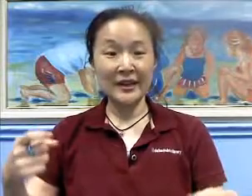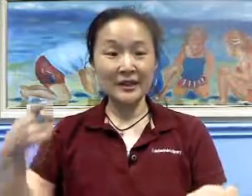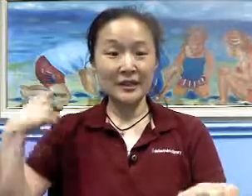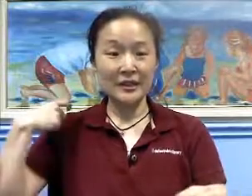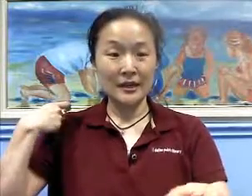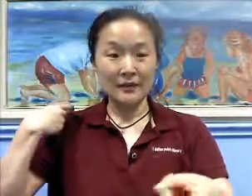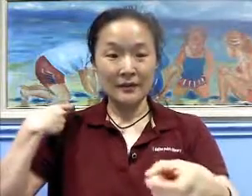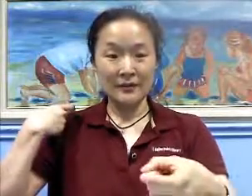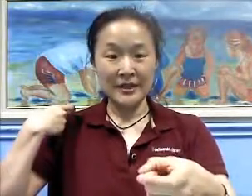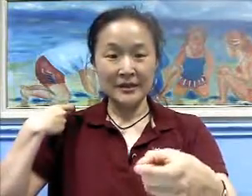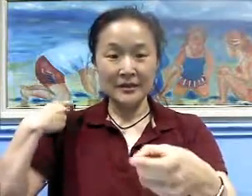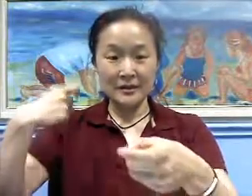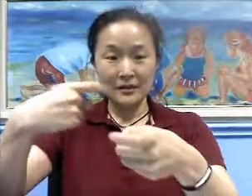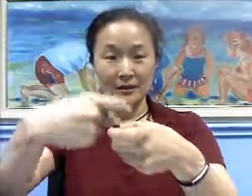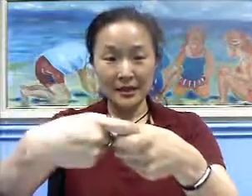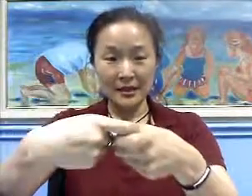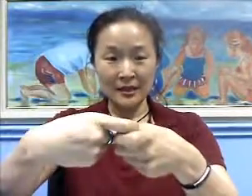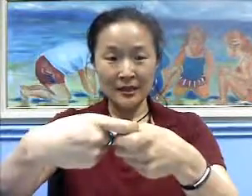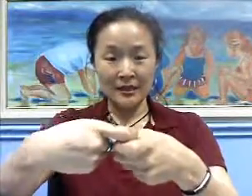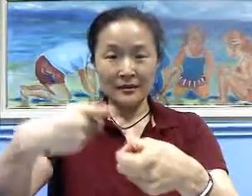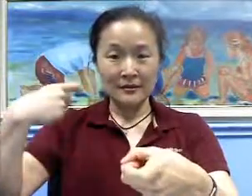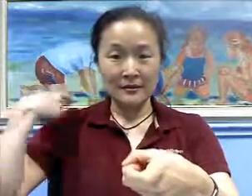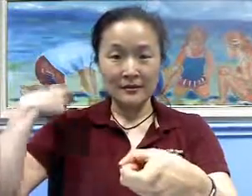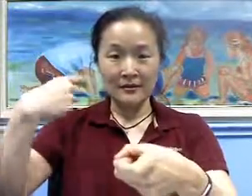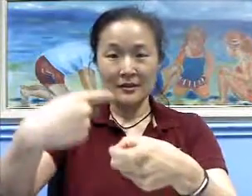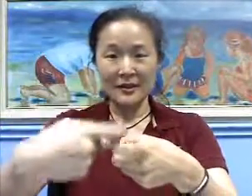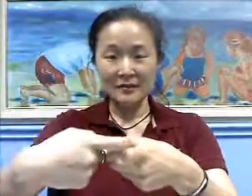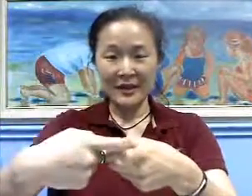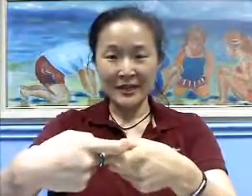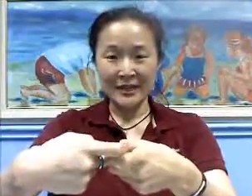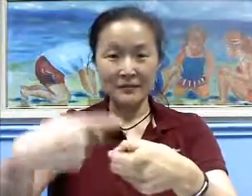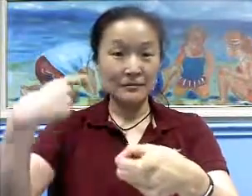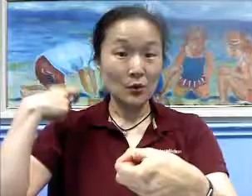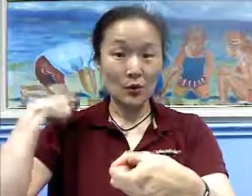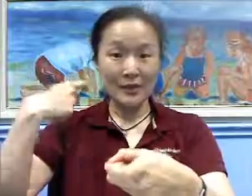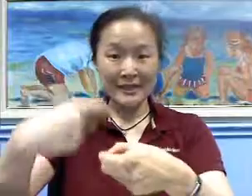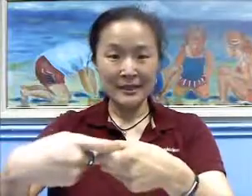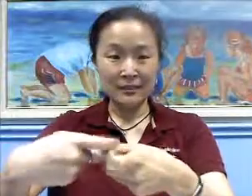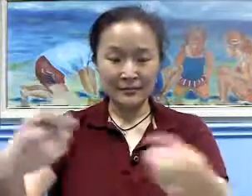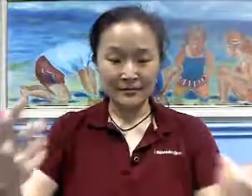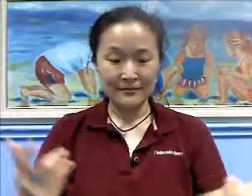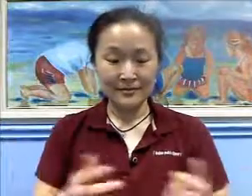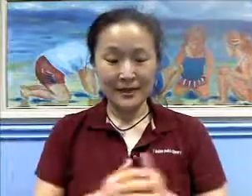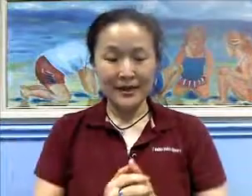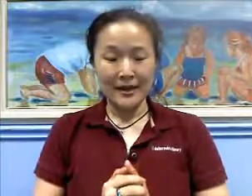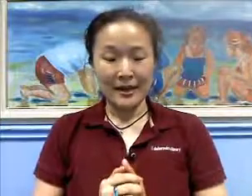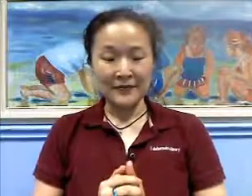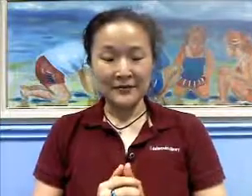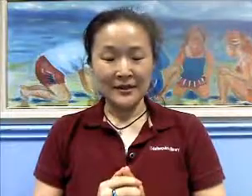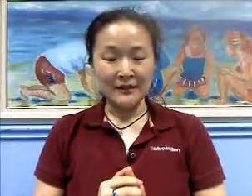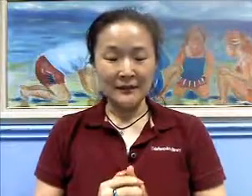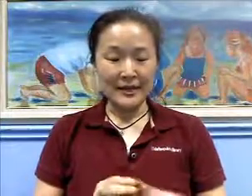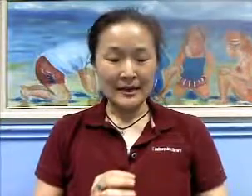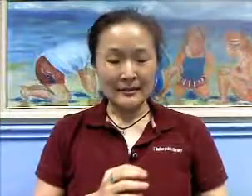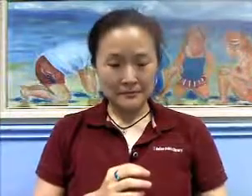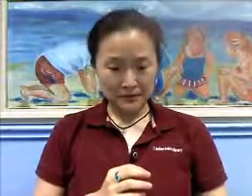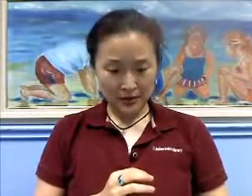bullfighters from here, and then link here, Hispanic or Latino. After that we have, what do we